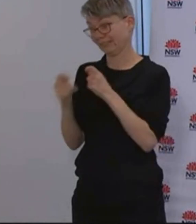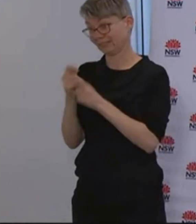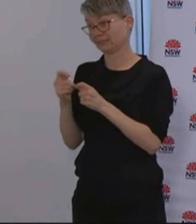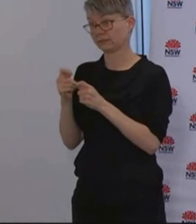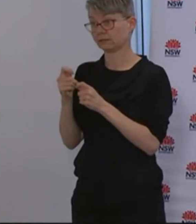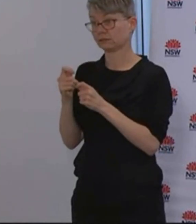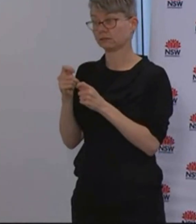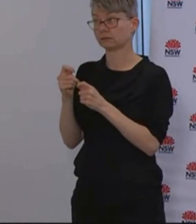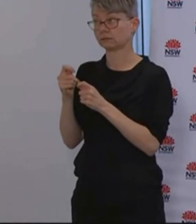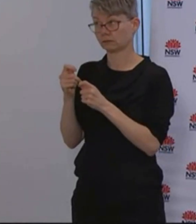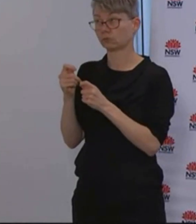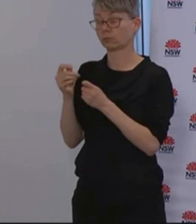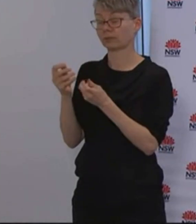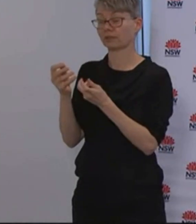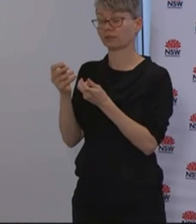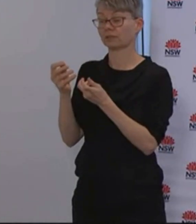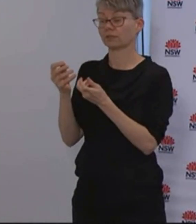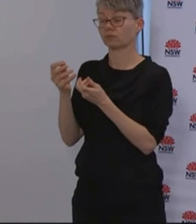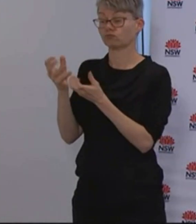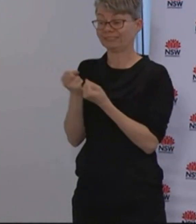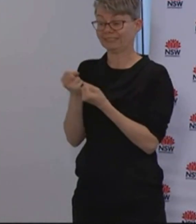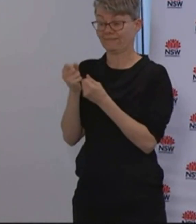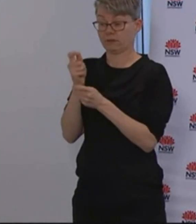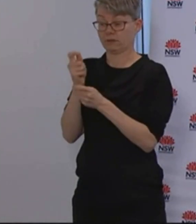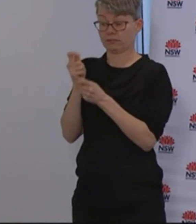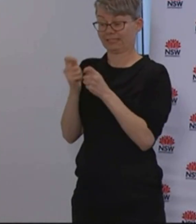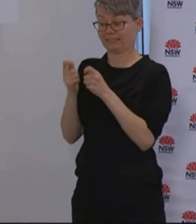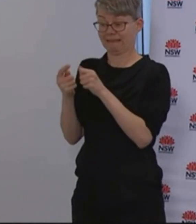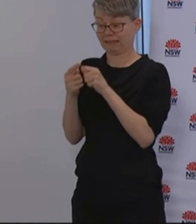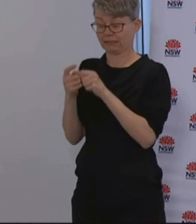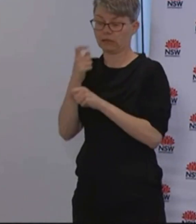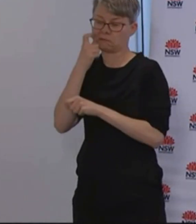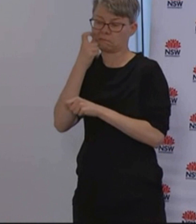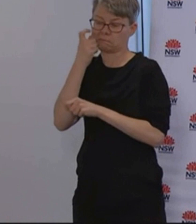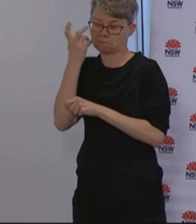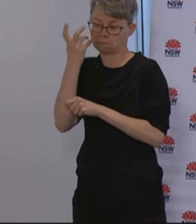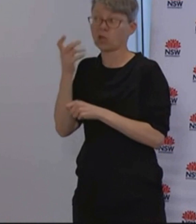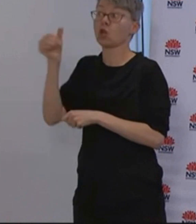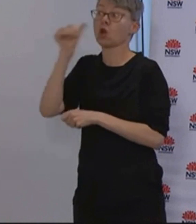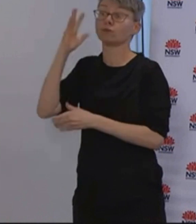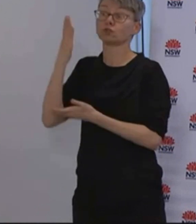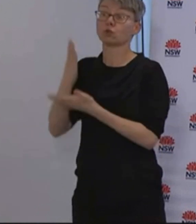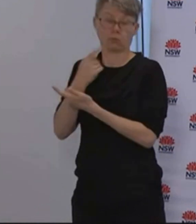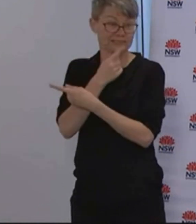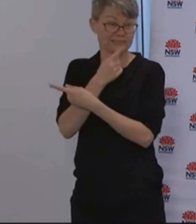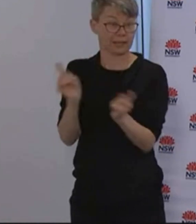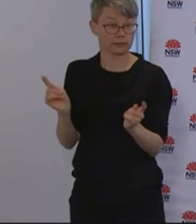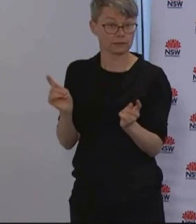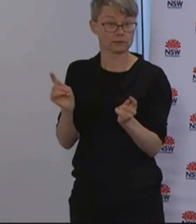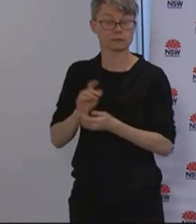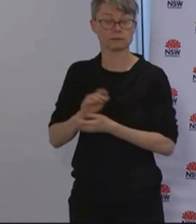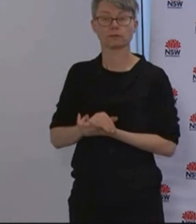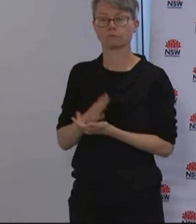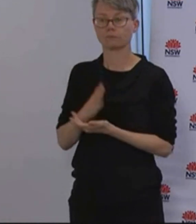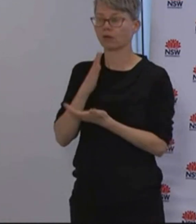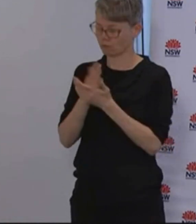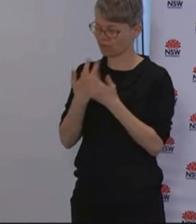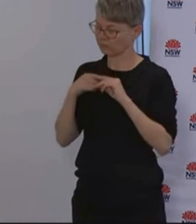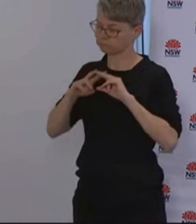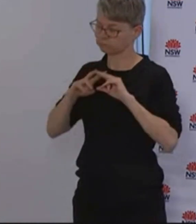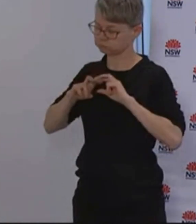those results to be in the next few days, and at that point we can update you. But clearly we are pursuing, it's